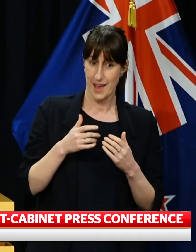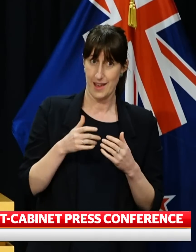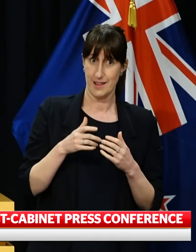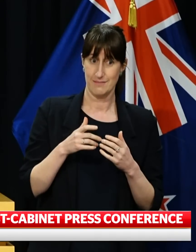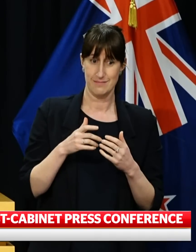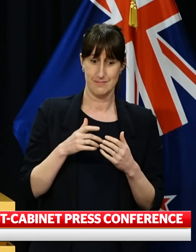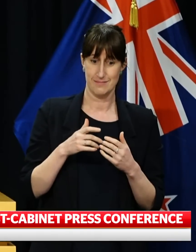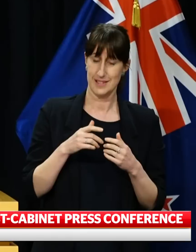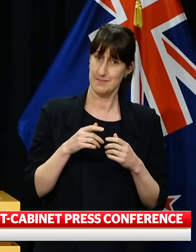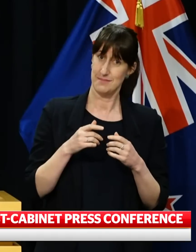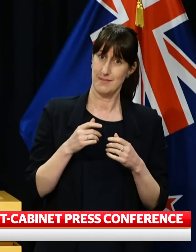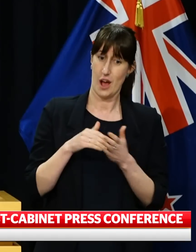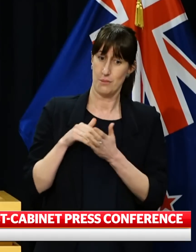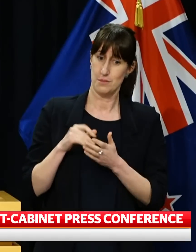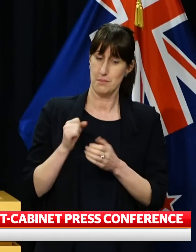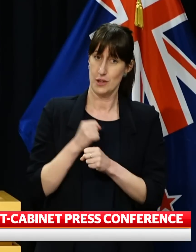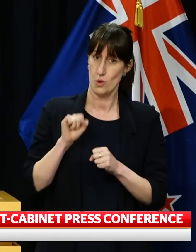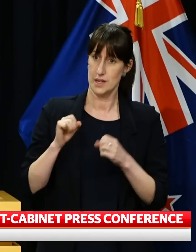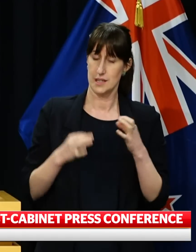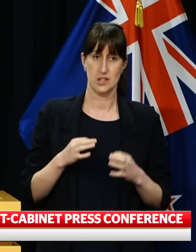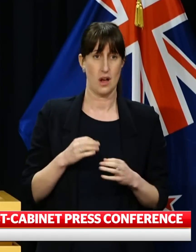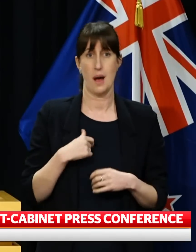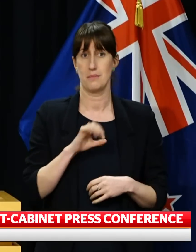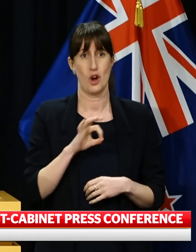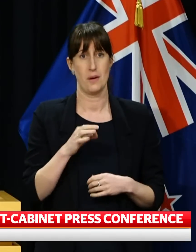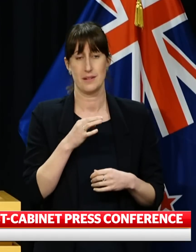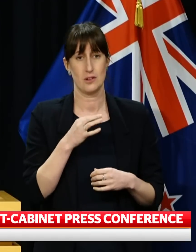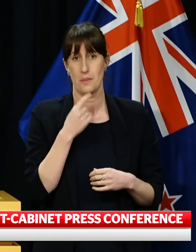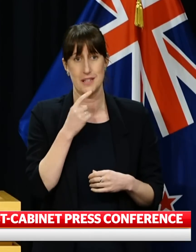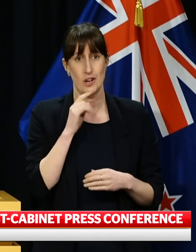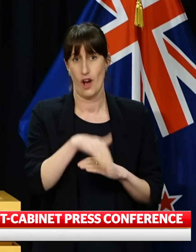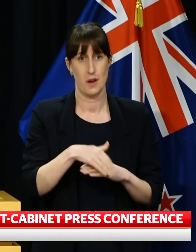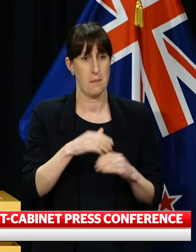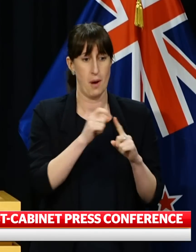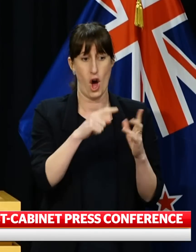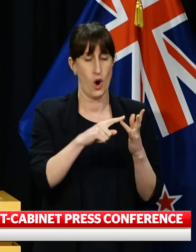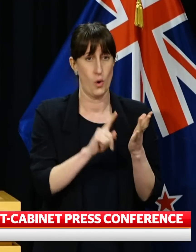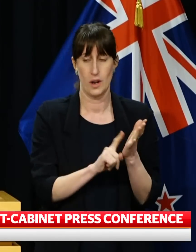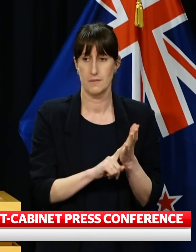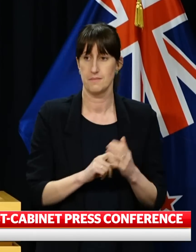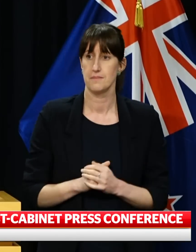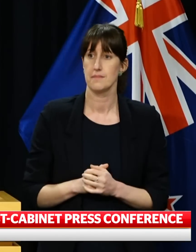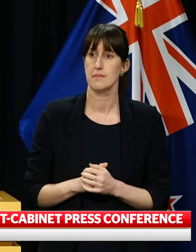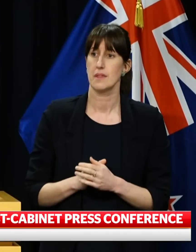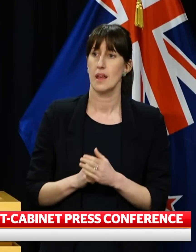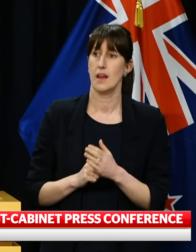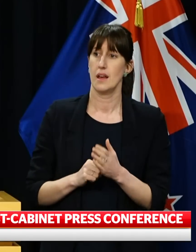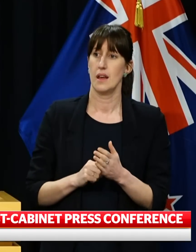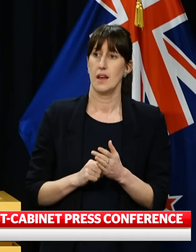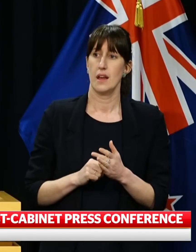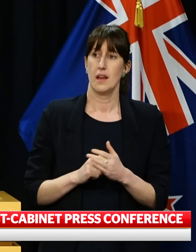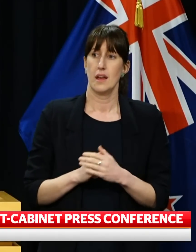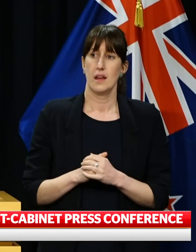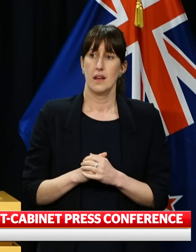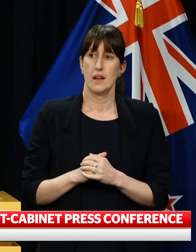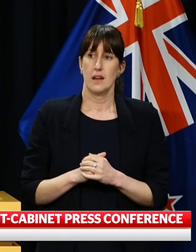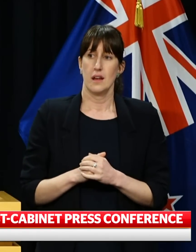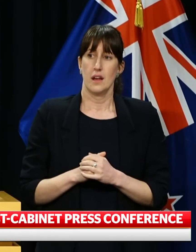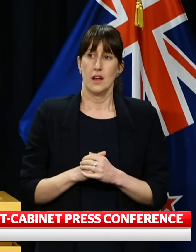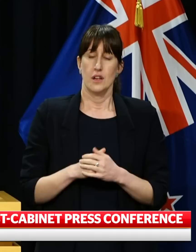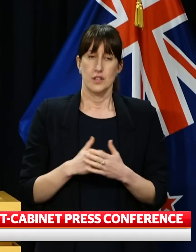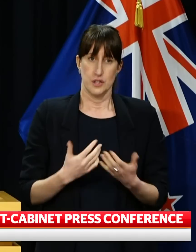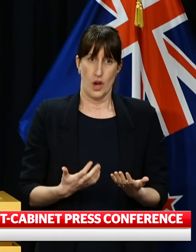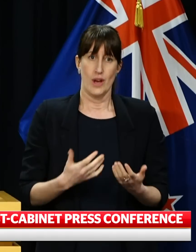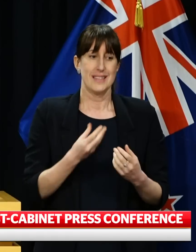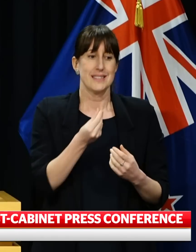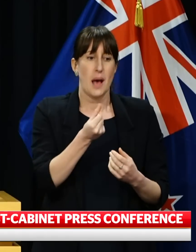more thought to a cross-party meeting? Willie Jackson joined calls by James Shaw and others to meet ahead of the campaign and